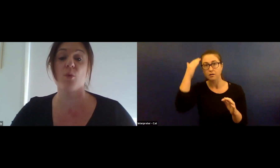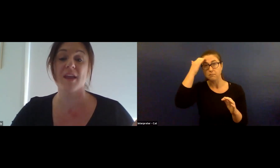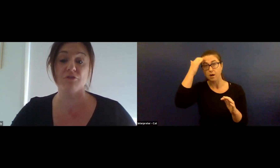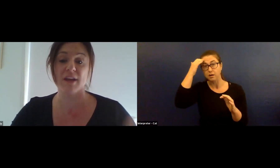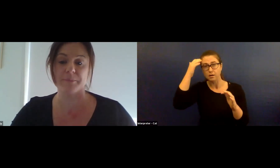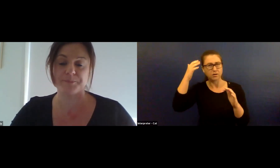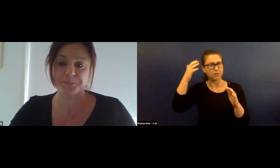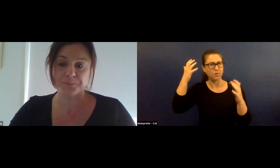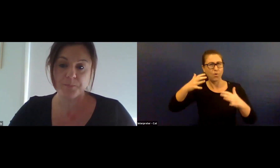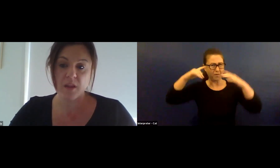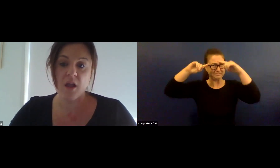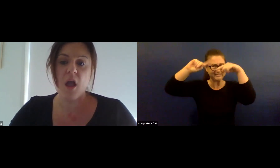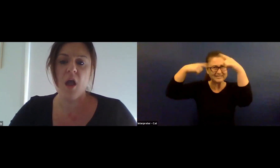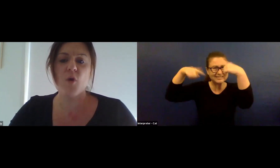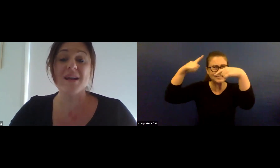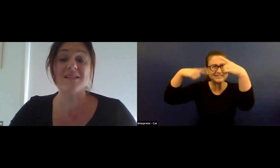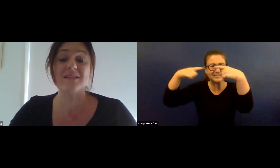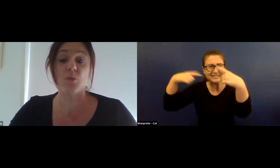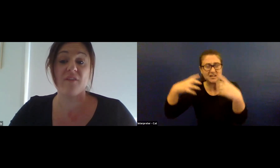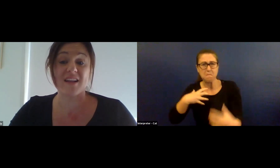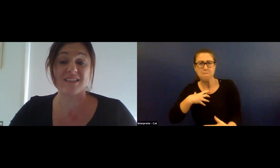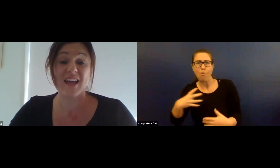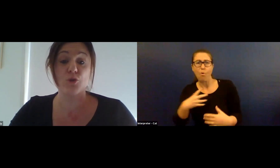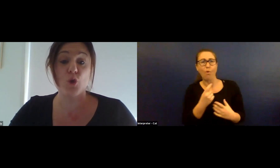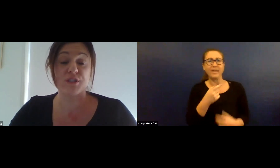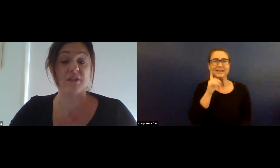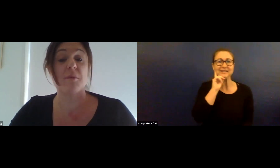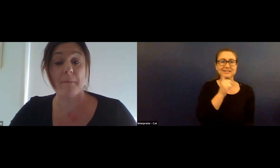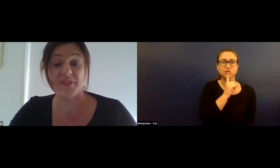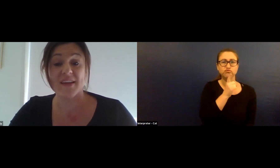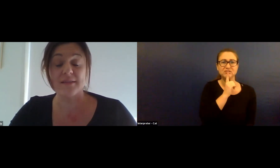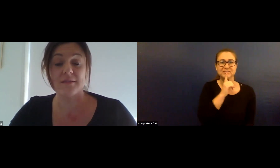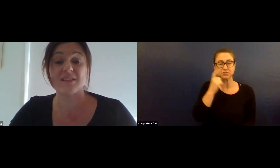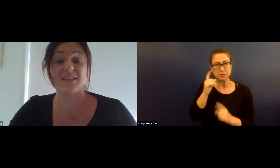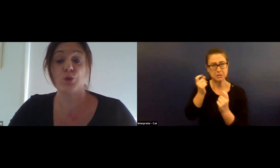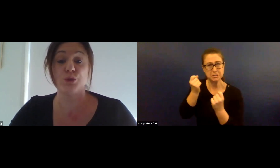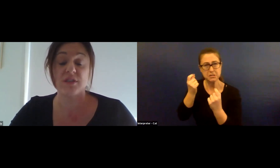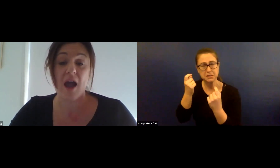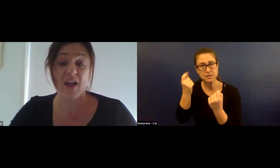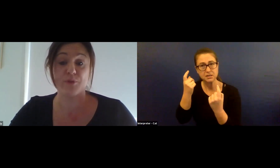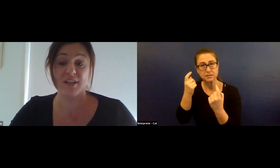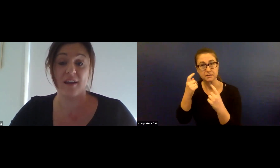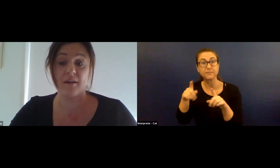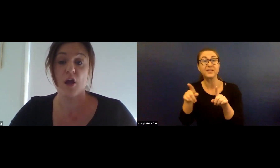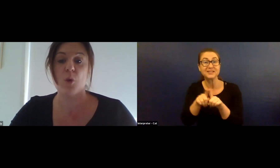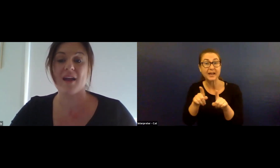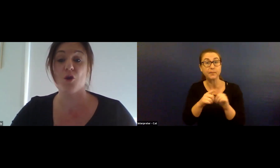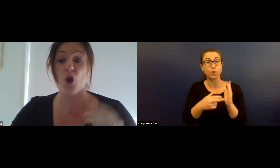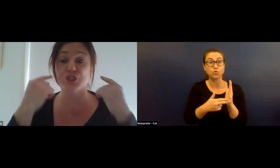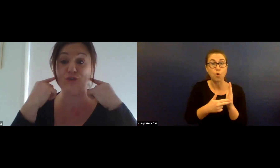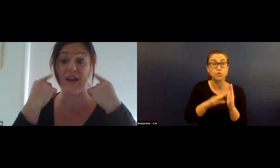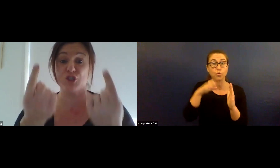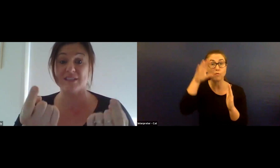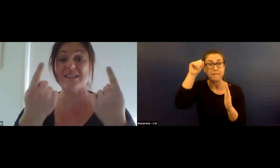with normal hearing. For meetings where I've had to take notes and remember things, I still use live captioning so I